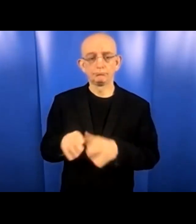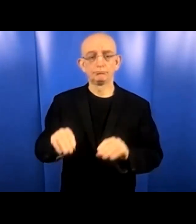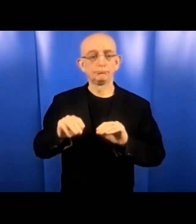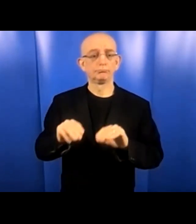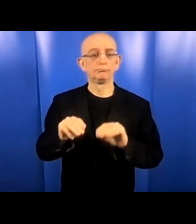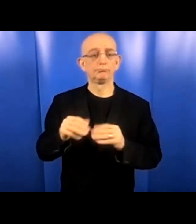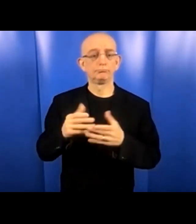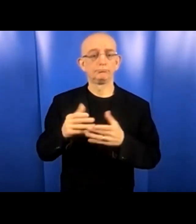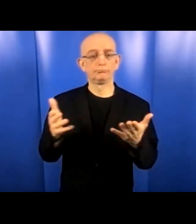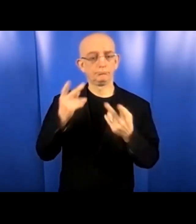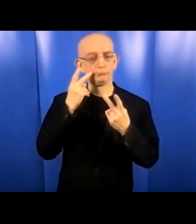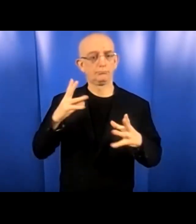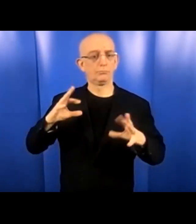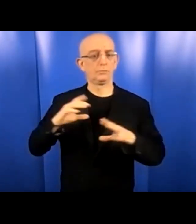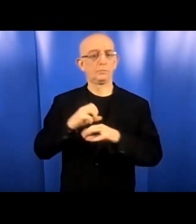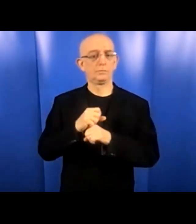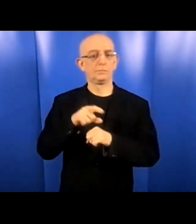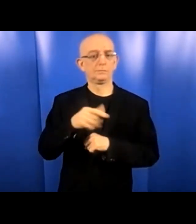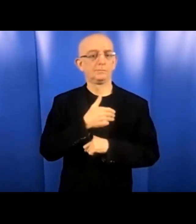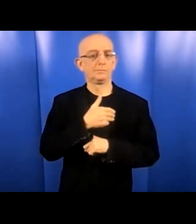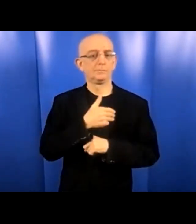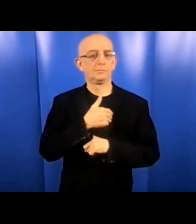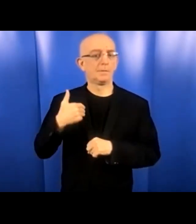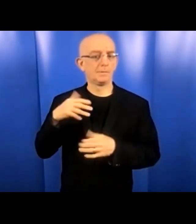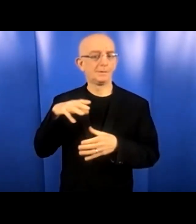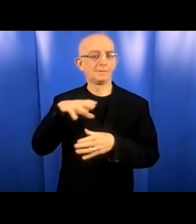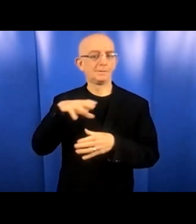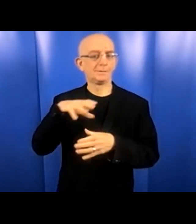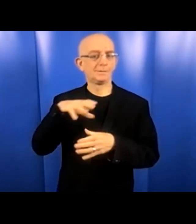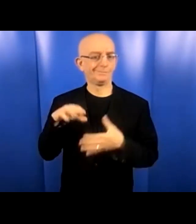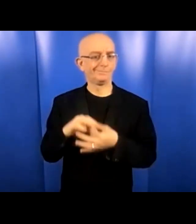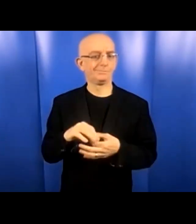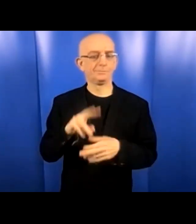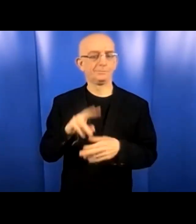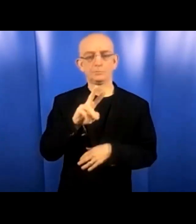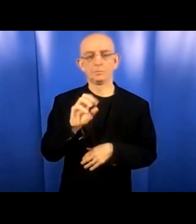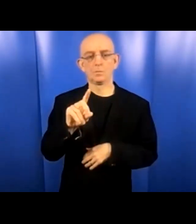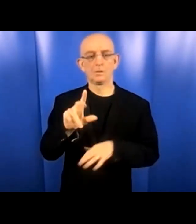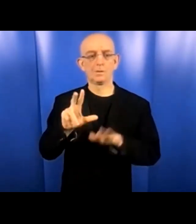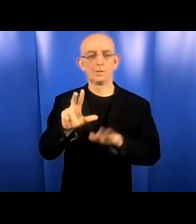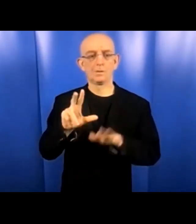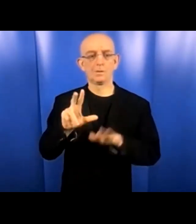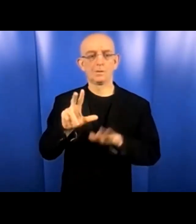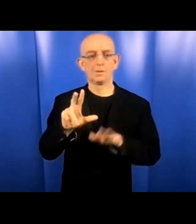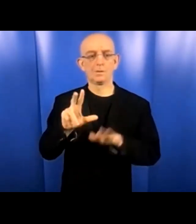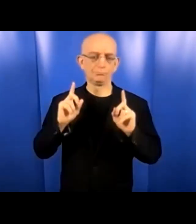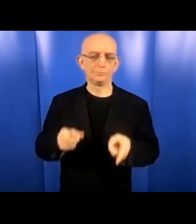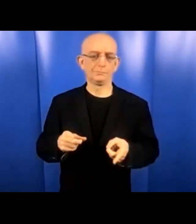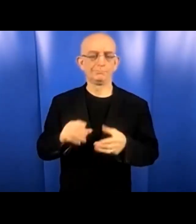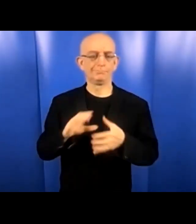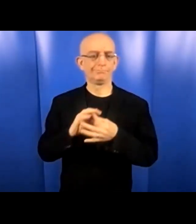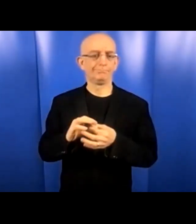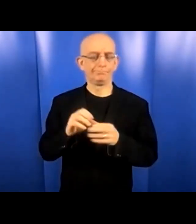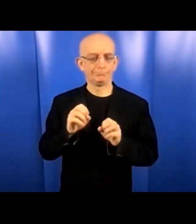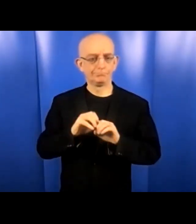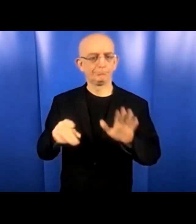and challenges faced by multiple and intersecting groups like indigenous, it's not only indigenous, but Dalit, minority